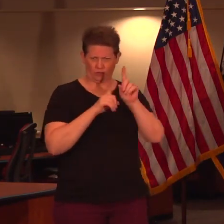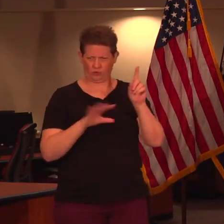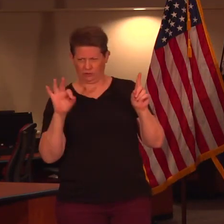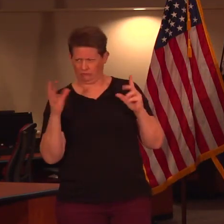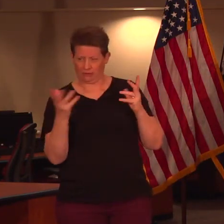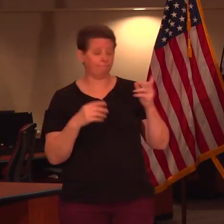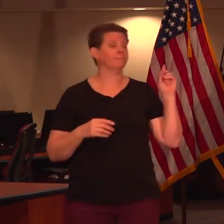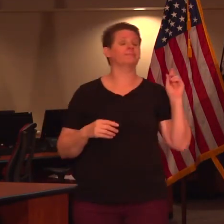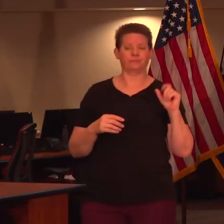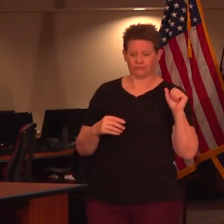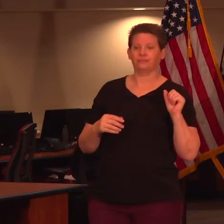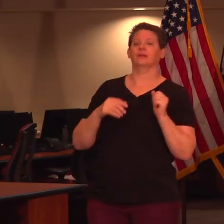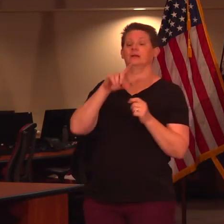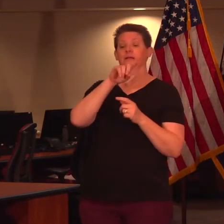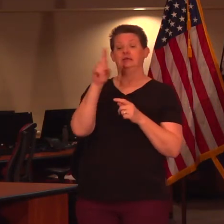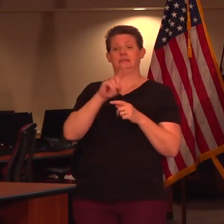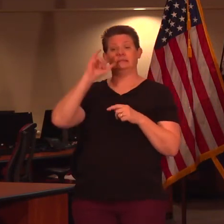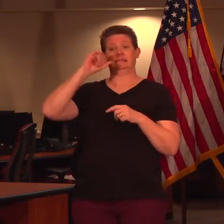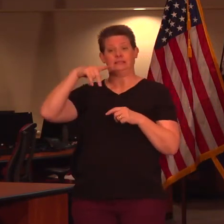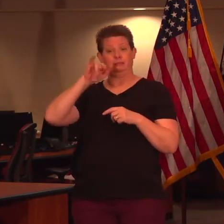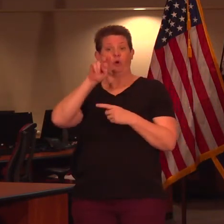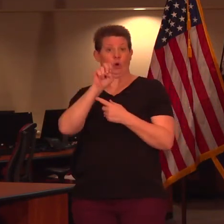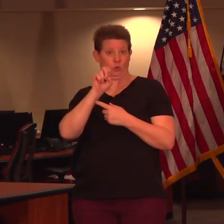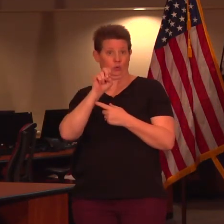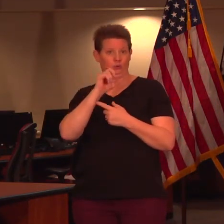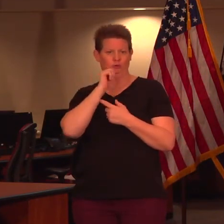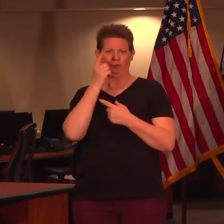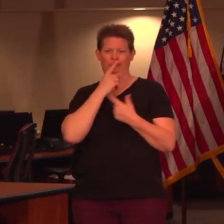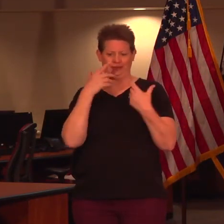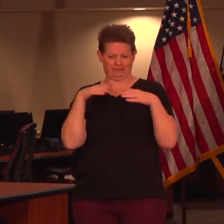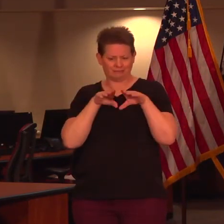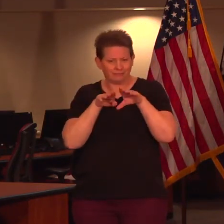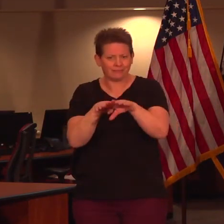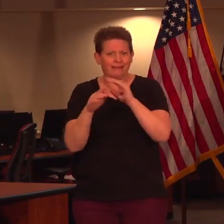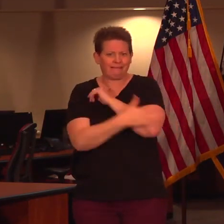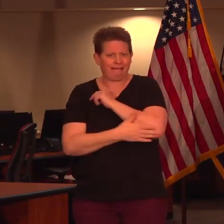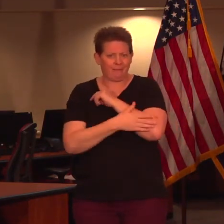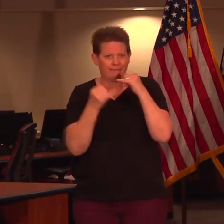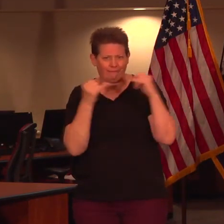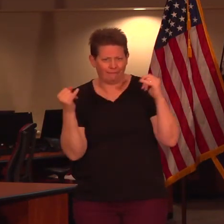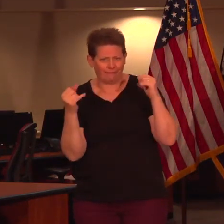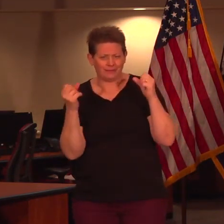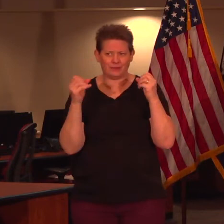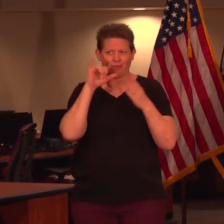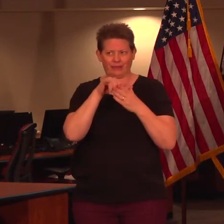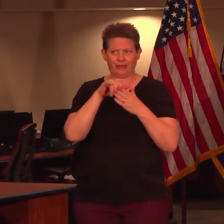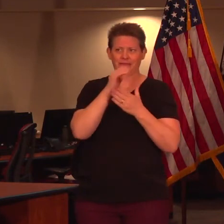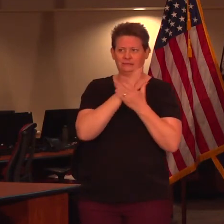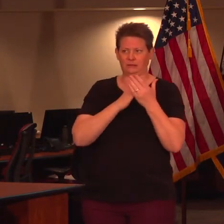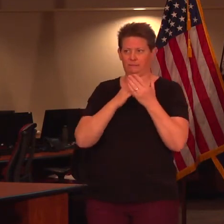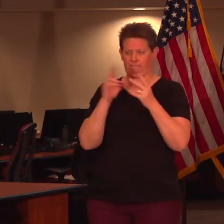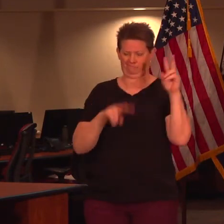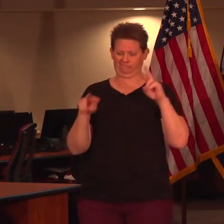for some of them, zip codes don't always align with county lines. Some of that may be part of what is